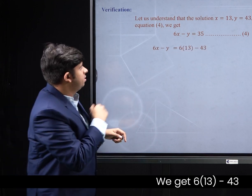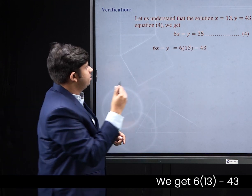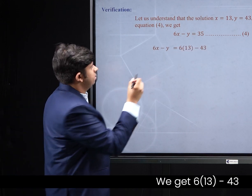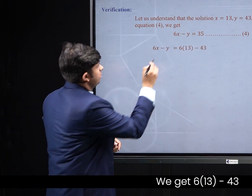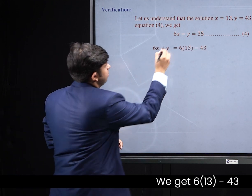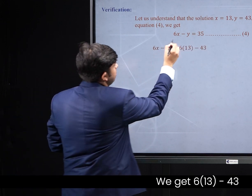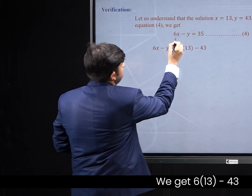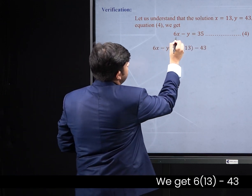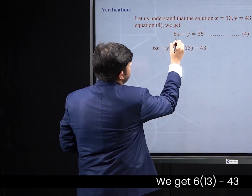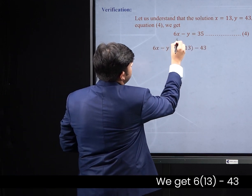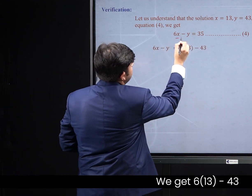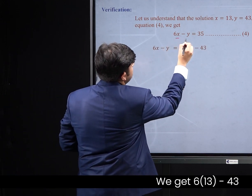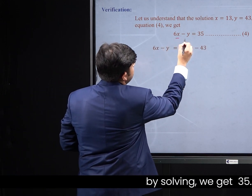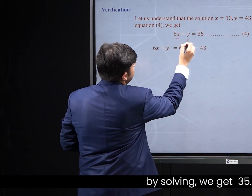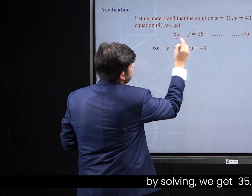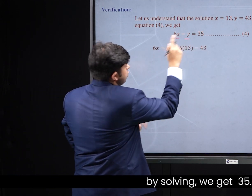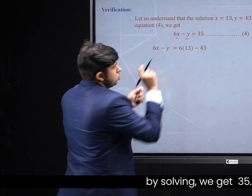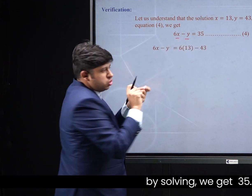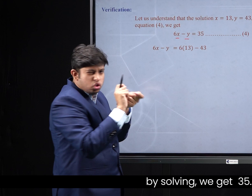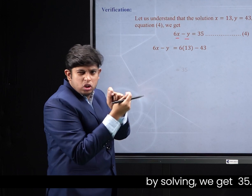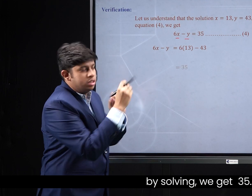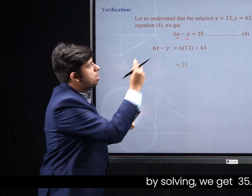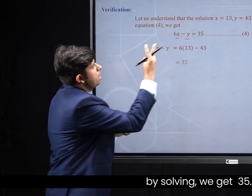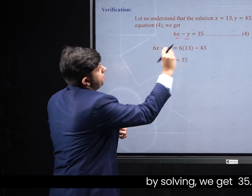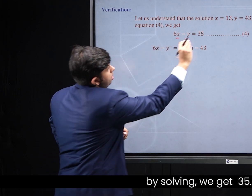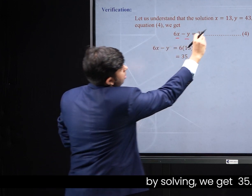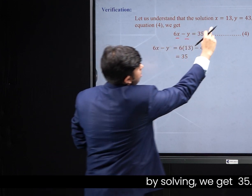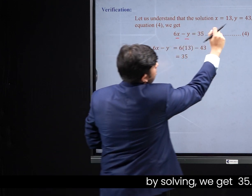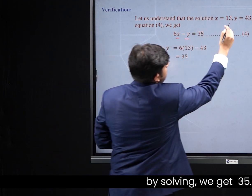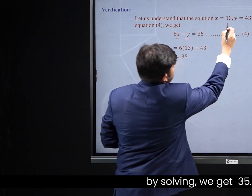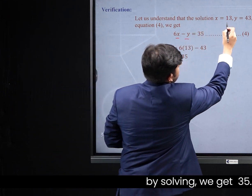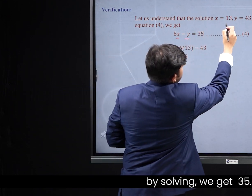13 minus 43. By solving, we get that is equal to 35.